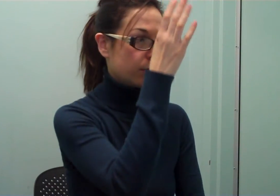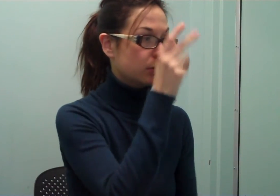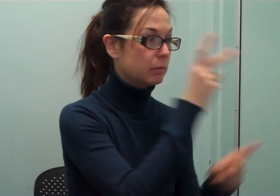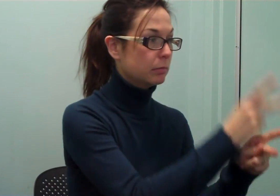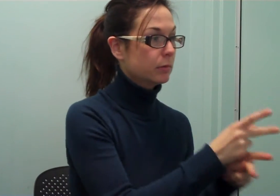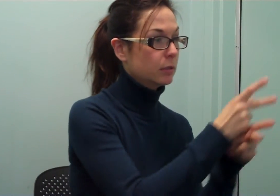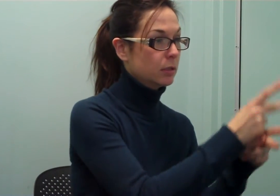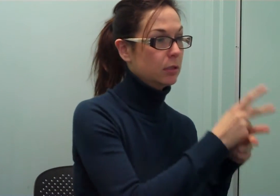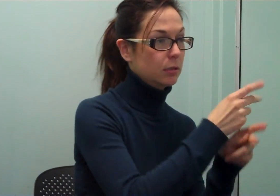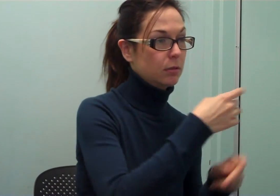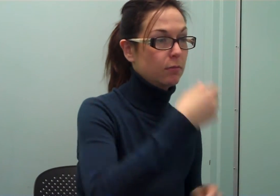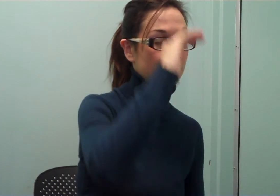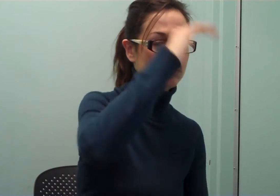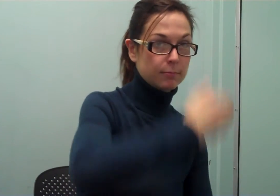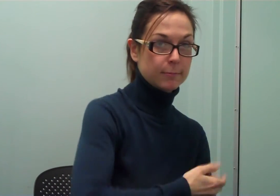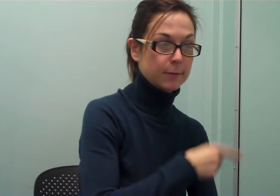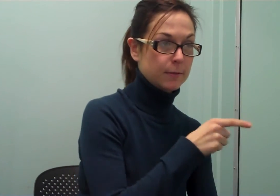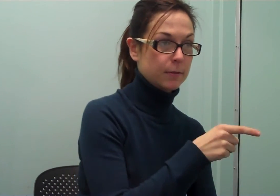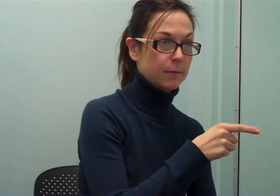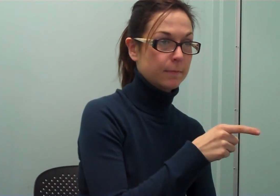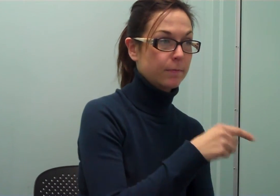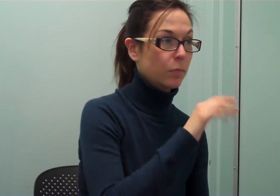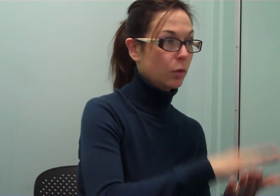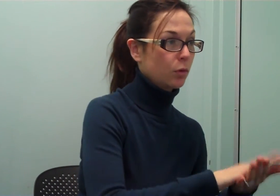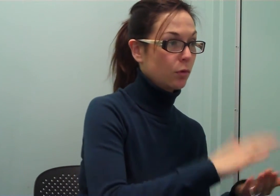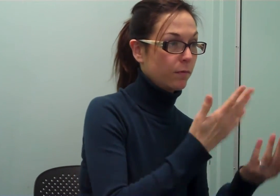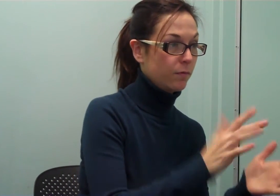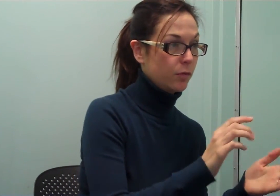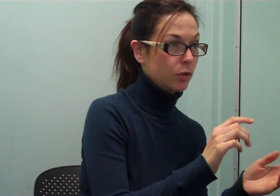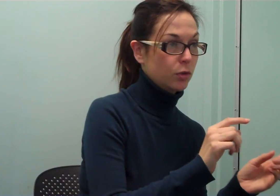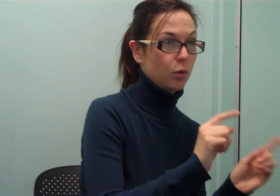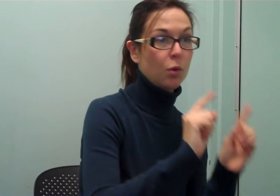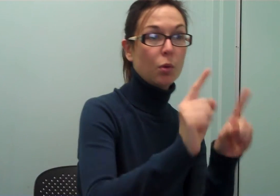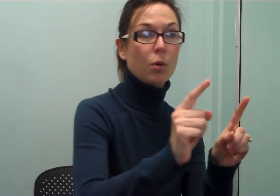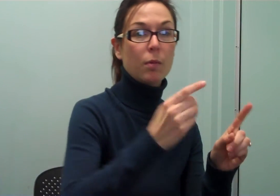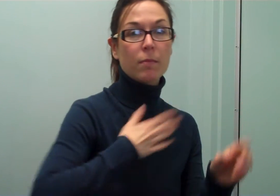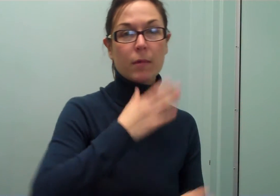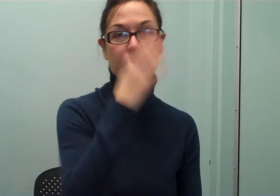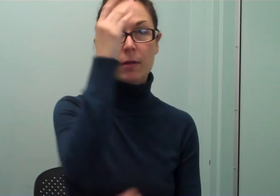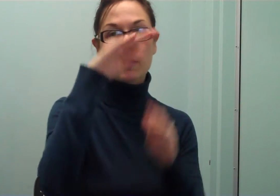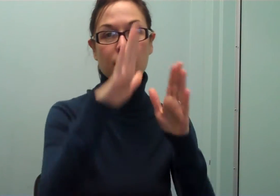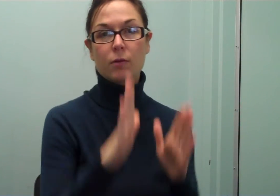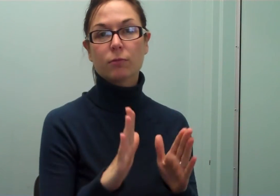he gets back from school. And then my days off are Sundays and Mondays.